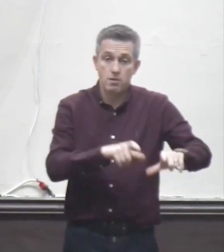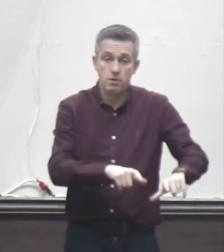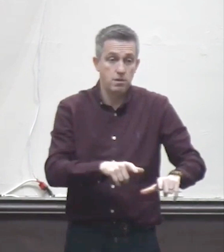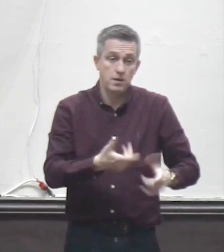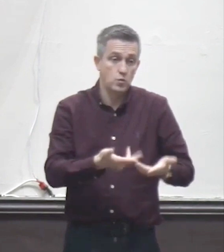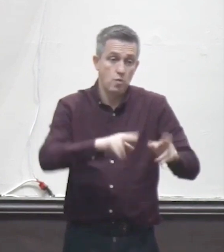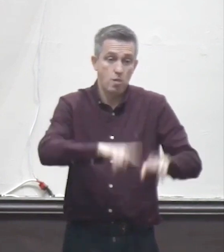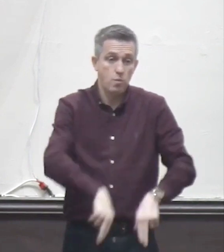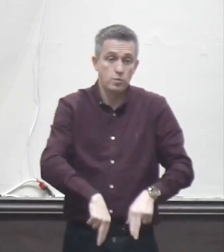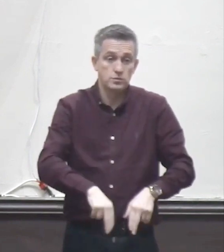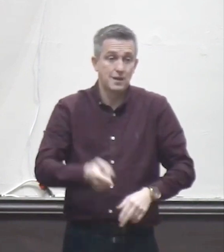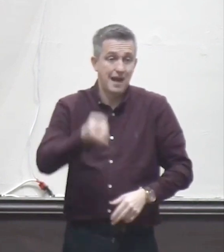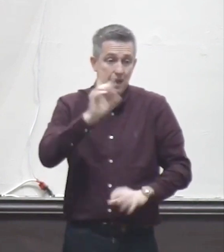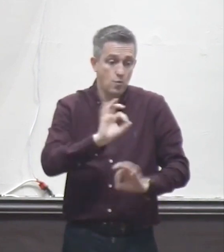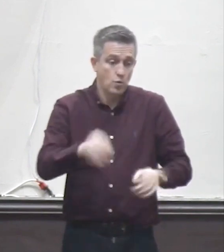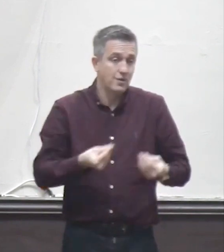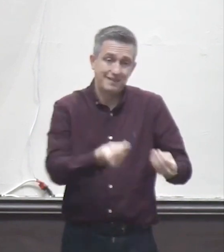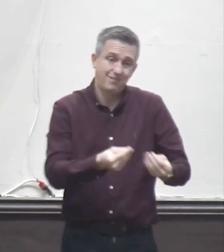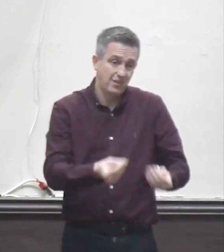victory, or Allah will give them no victory.